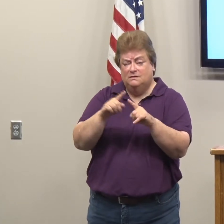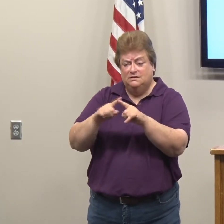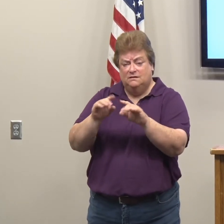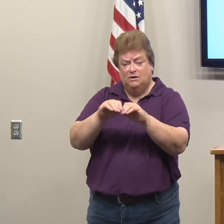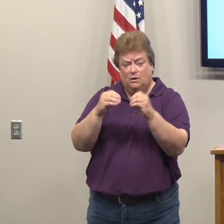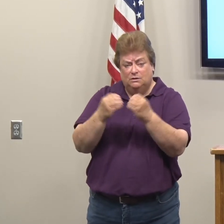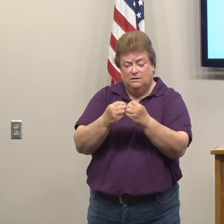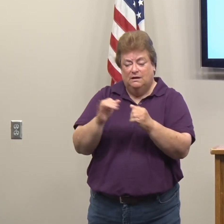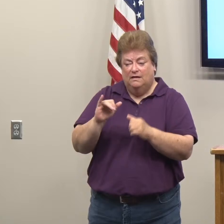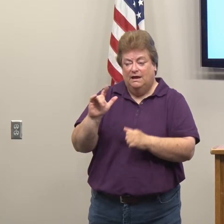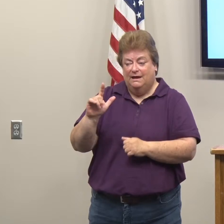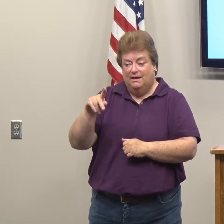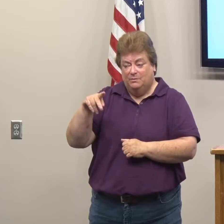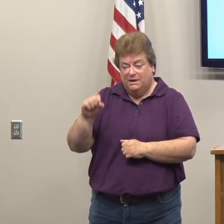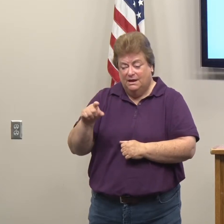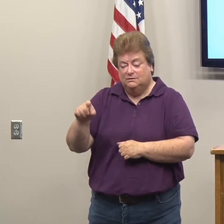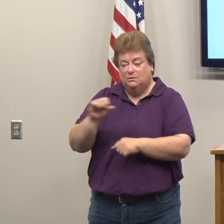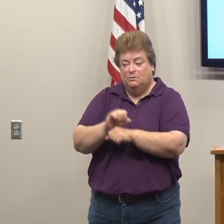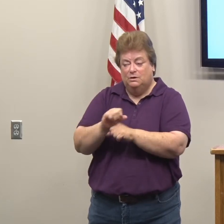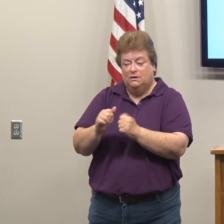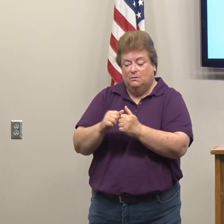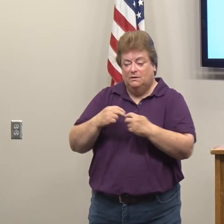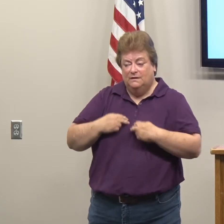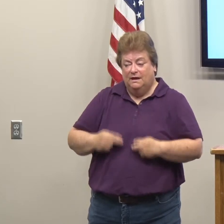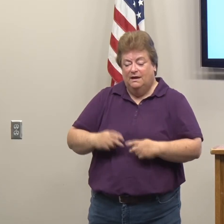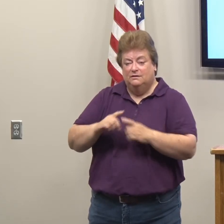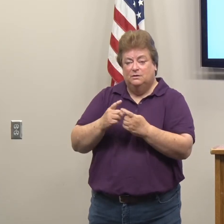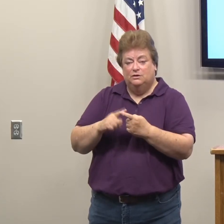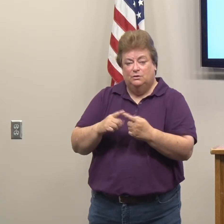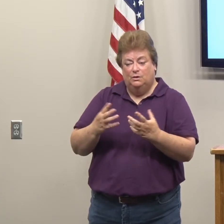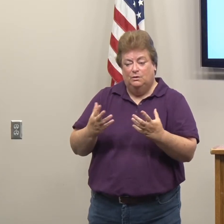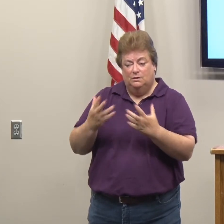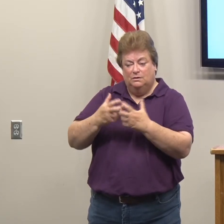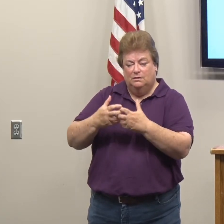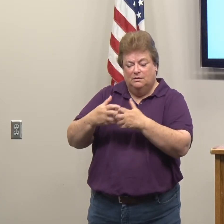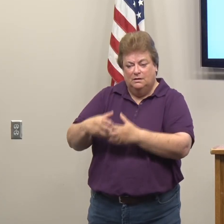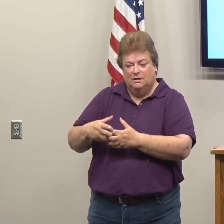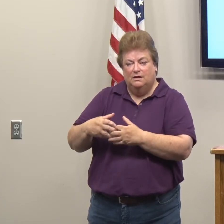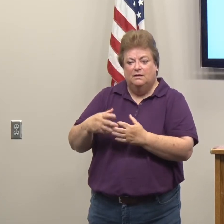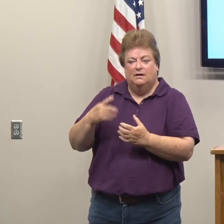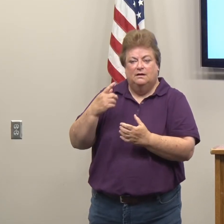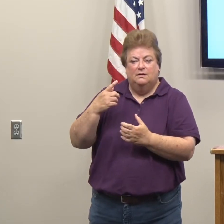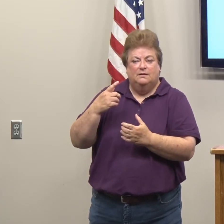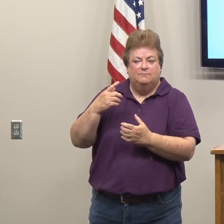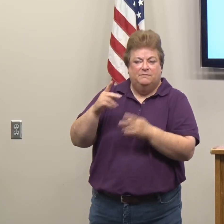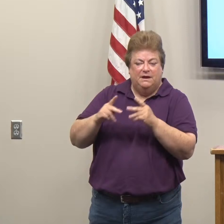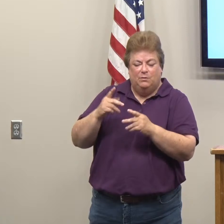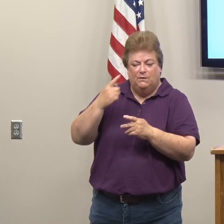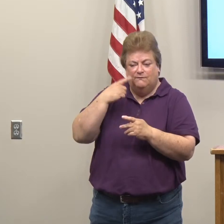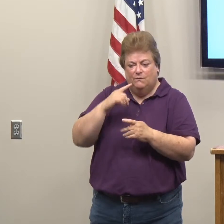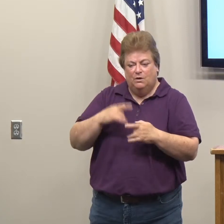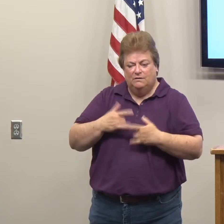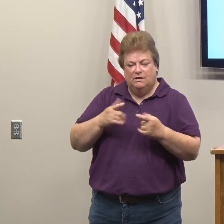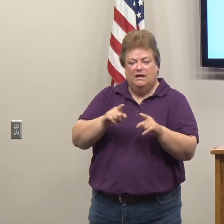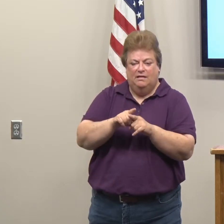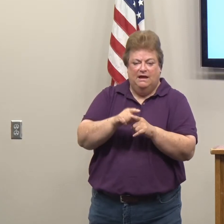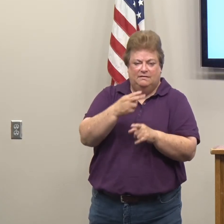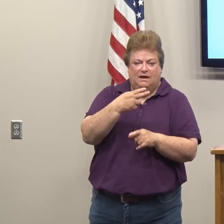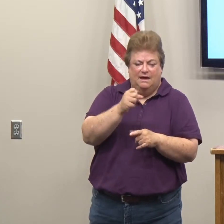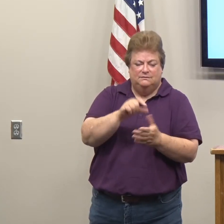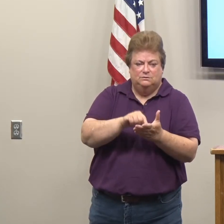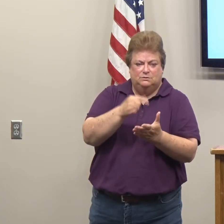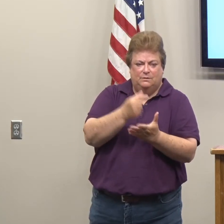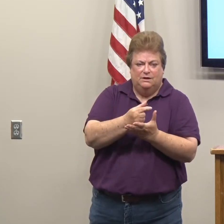organizations like LPS who are working with the health department to try and bring together people for events and major milestones like the high school